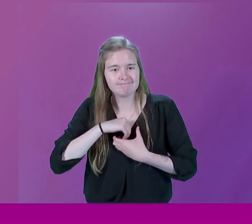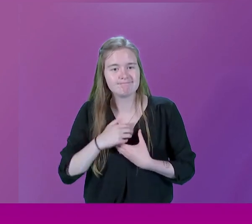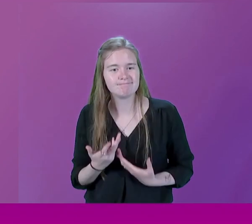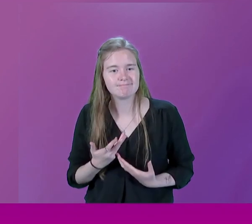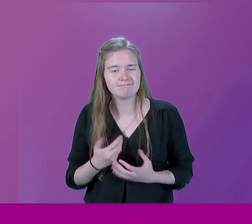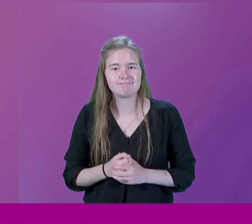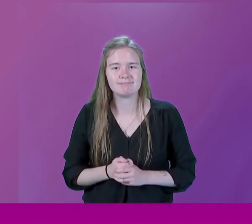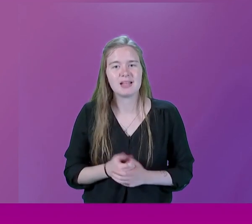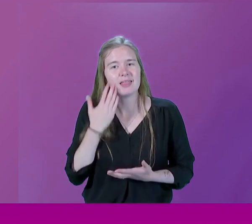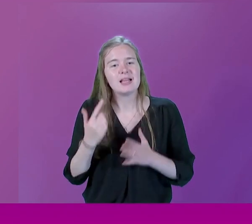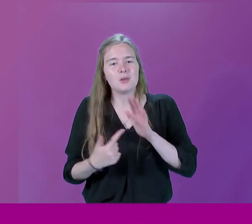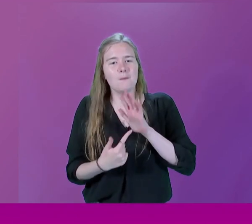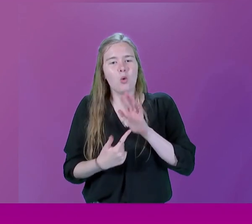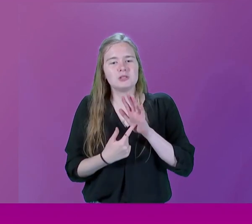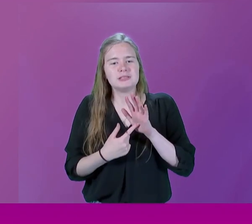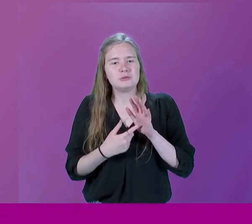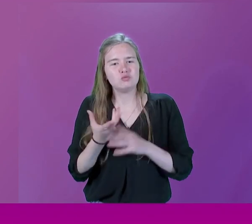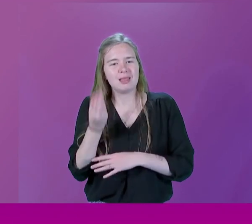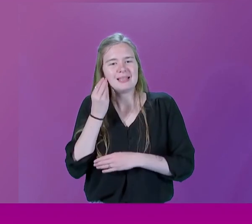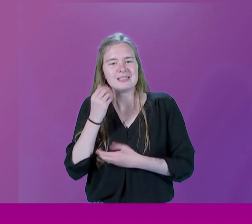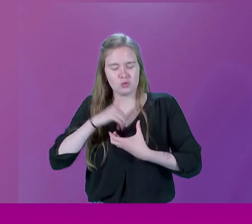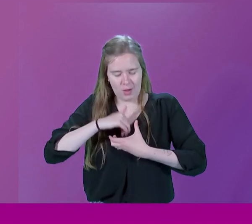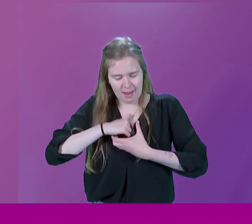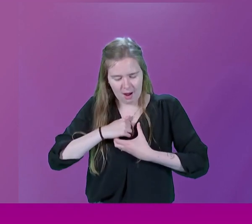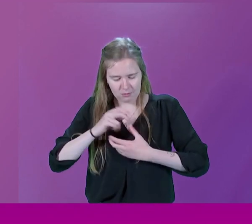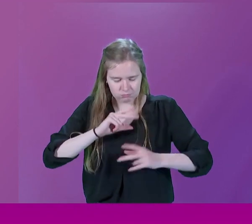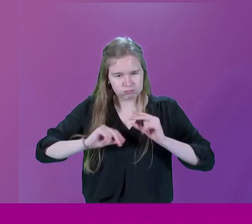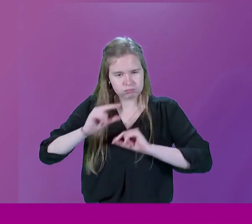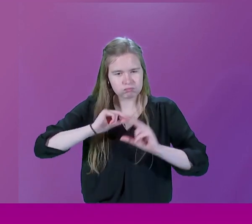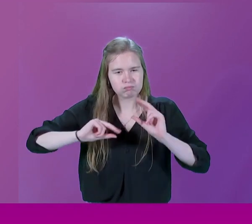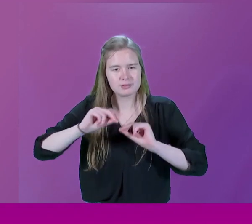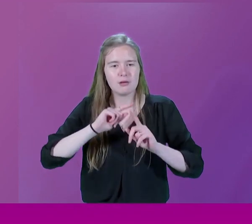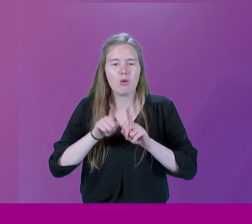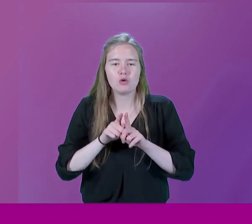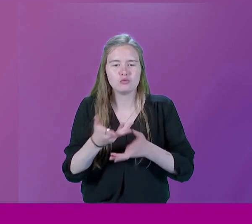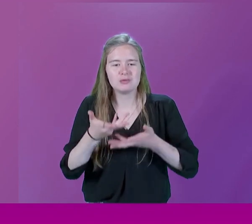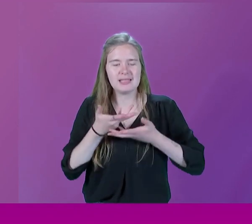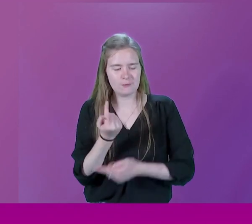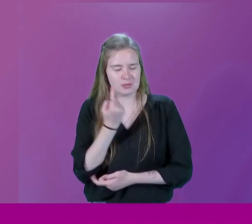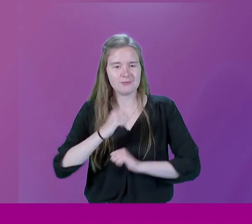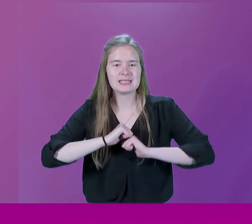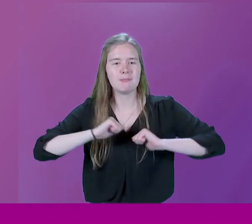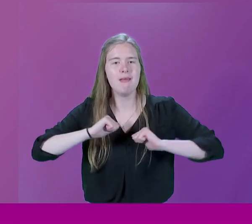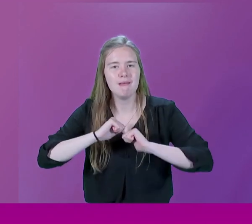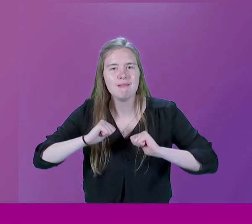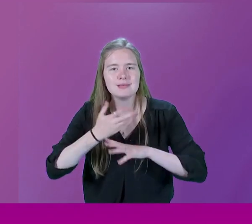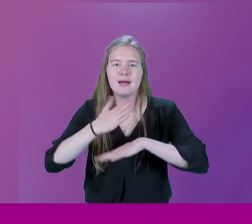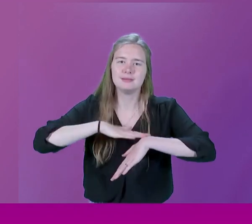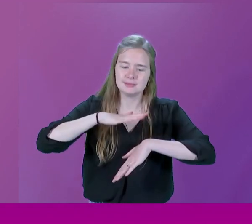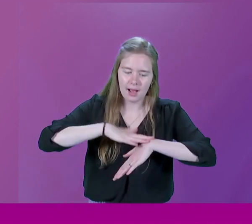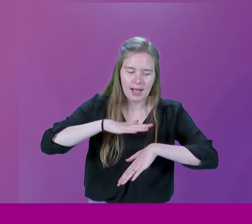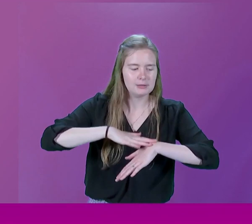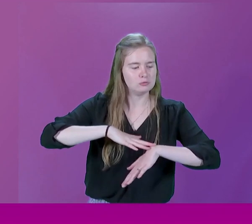you know, it's important to listen to your inner chatter and to give yourself that space and